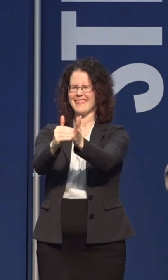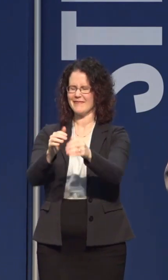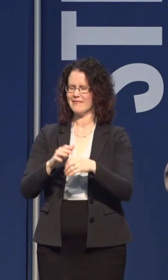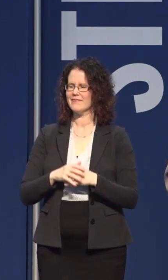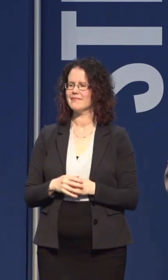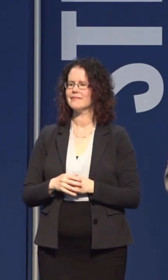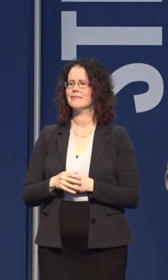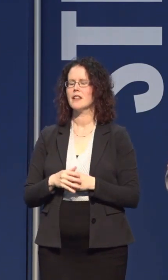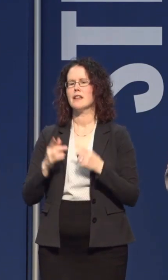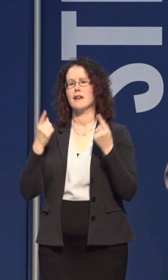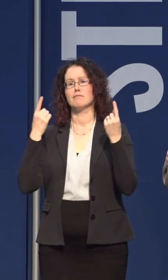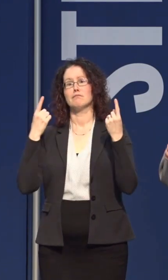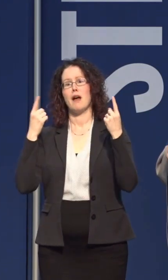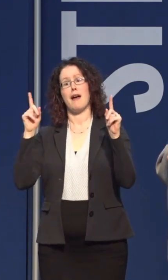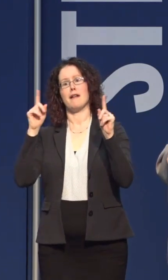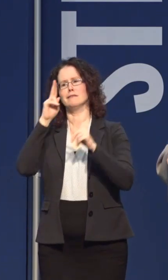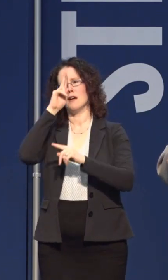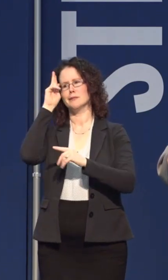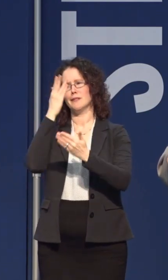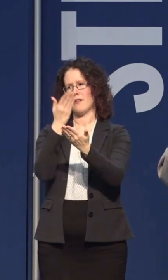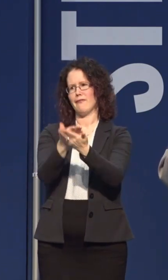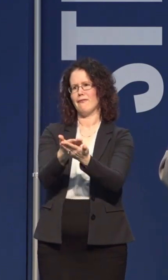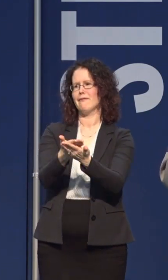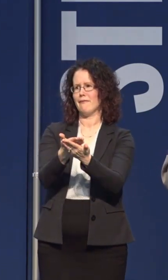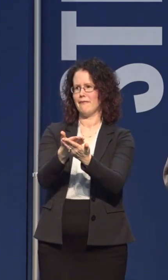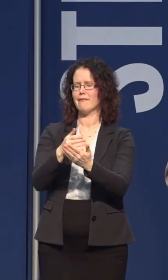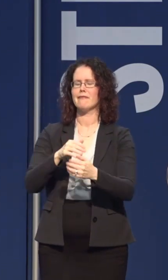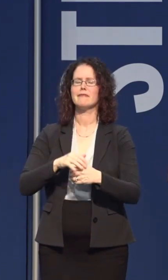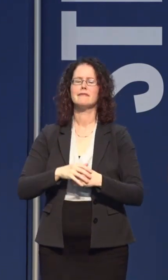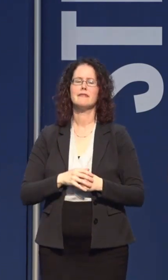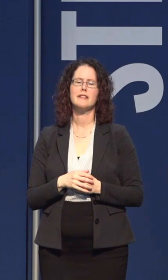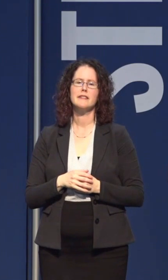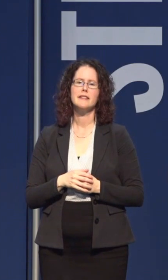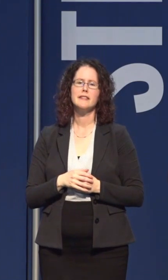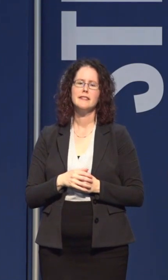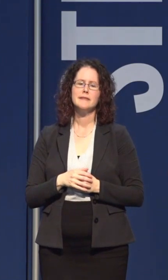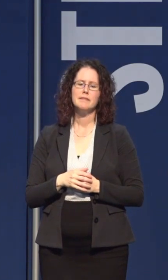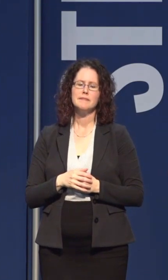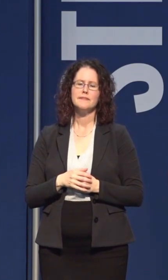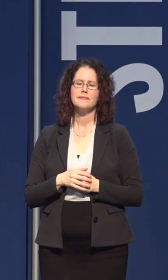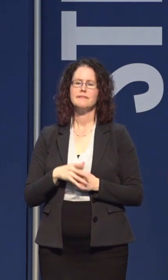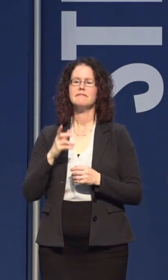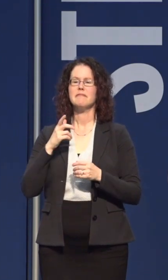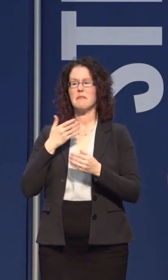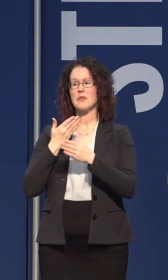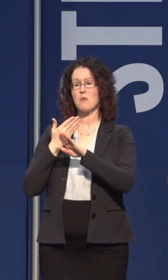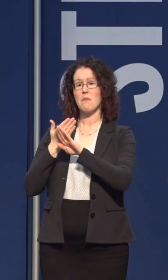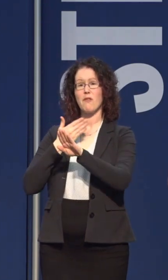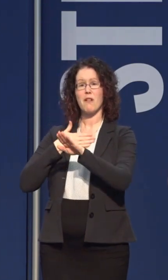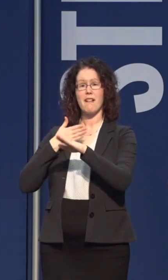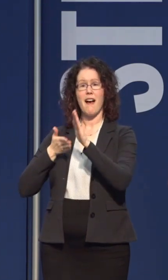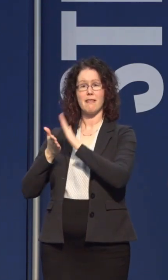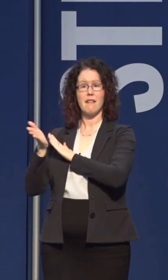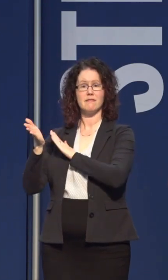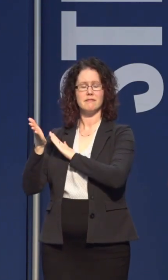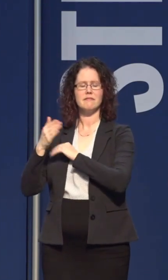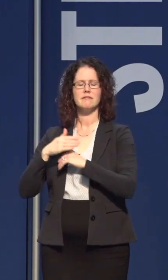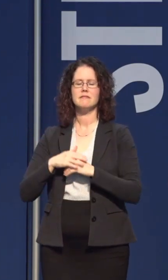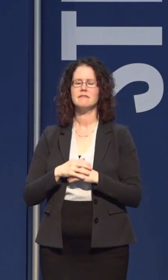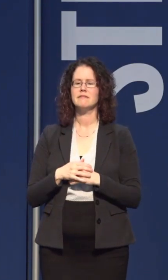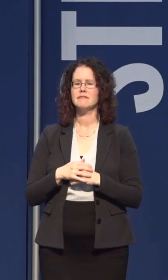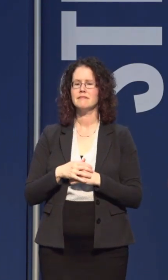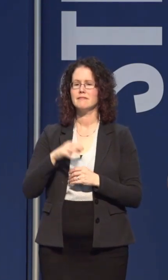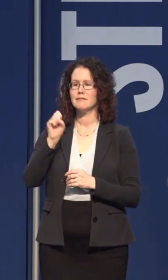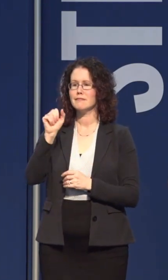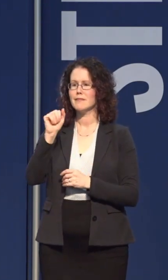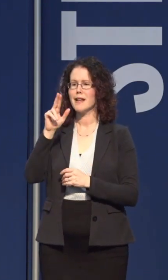great news is we finally made it to the hospital. And when I was about to leave her and her mother in the emergency room, she asked me the same question that amazing